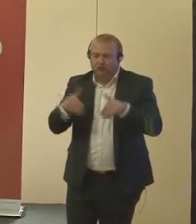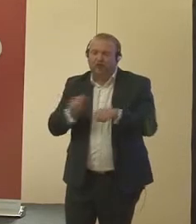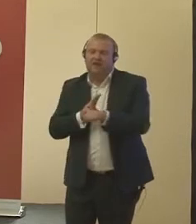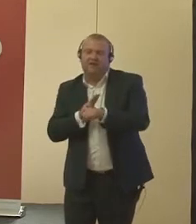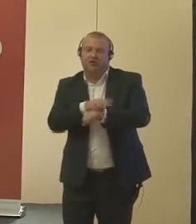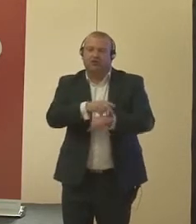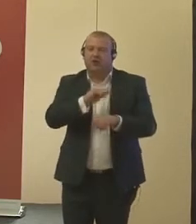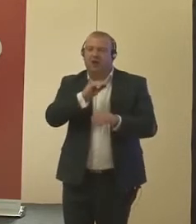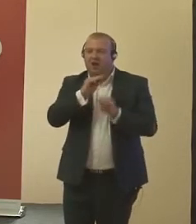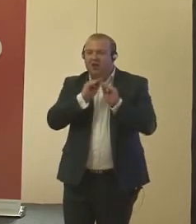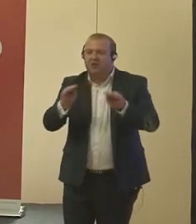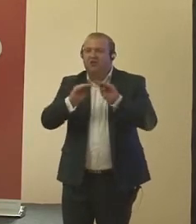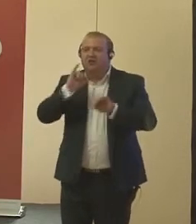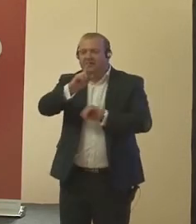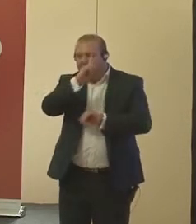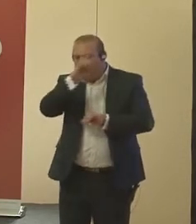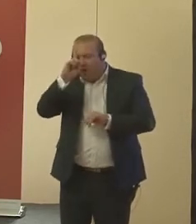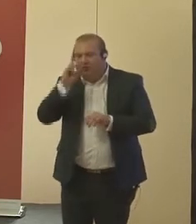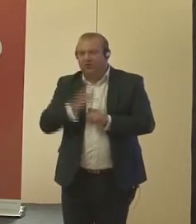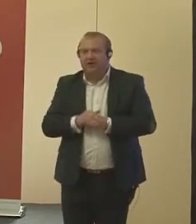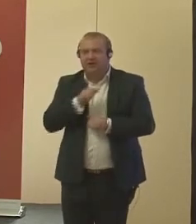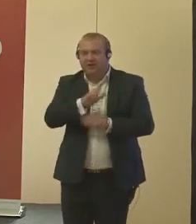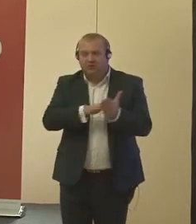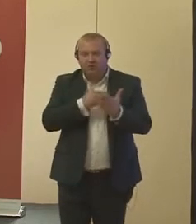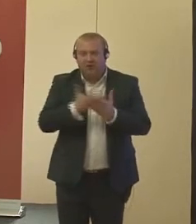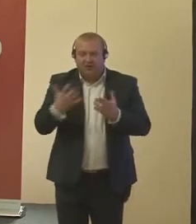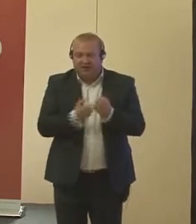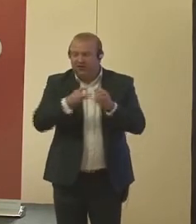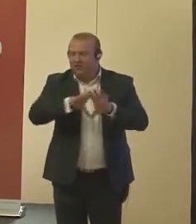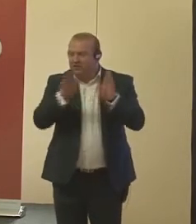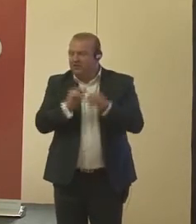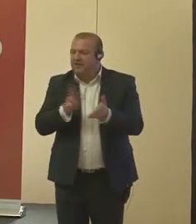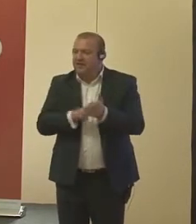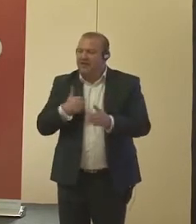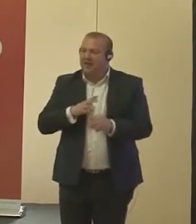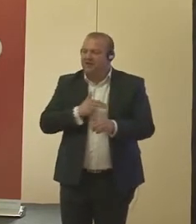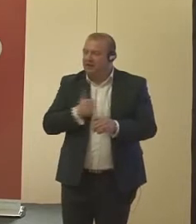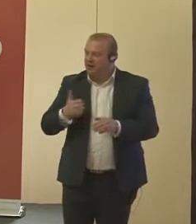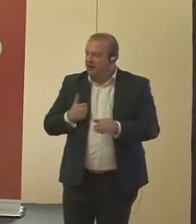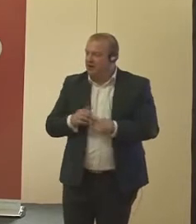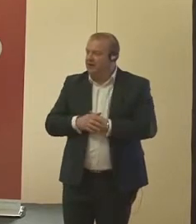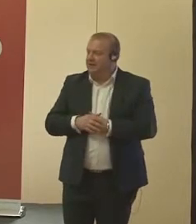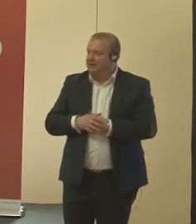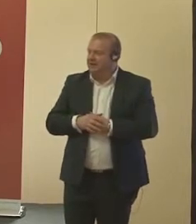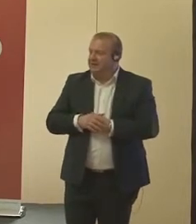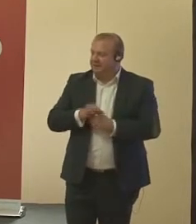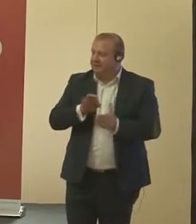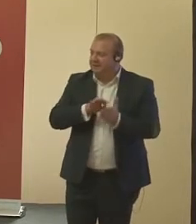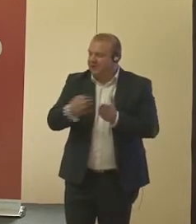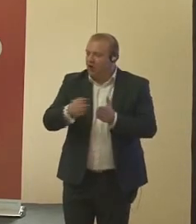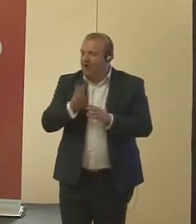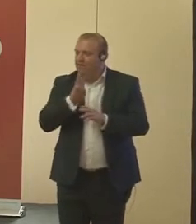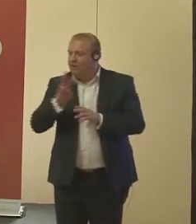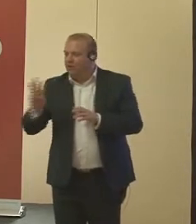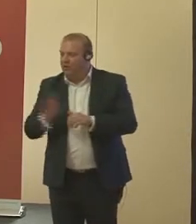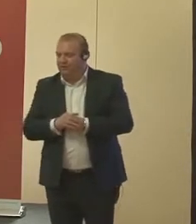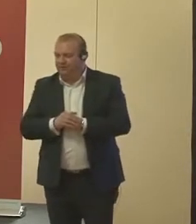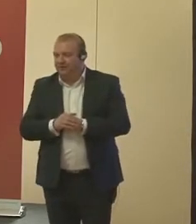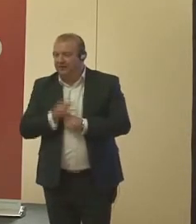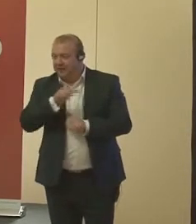are on the website, is from Belgium, Flemish Belgium, and it's a project